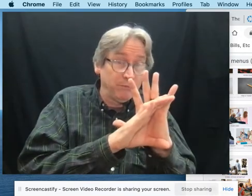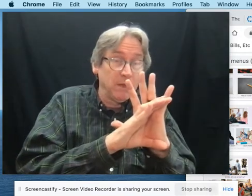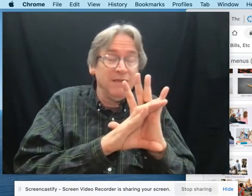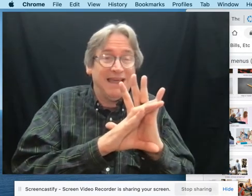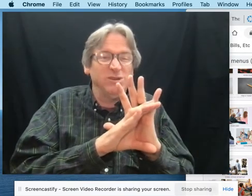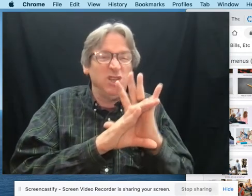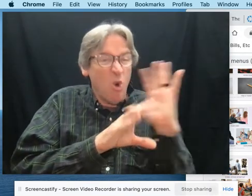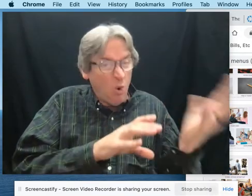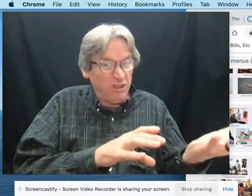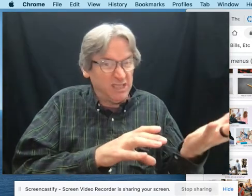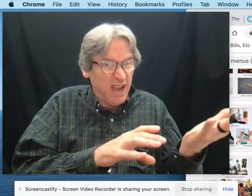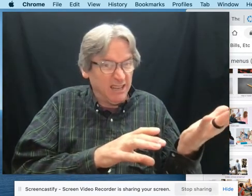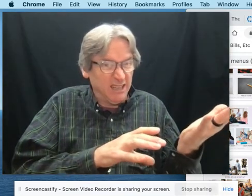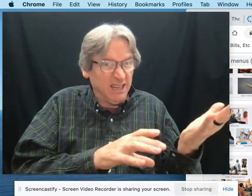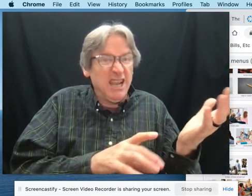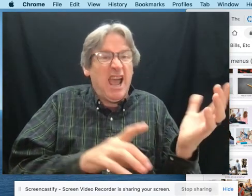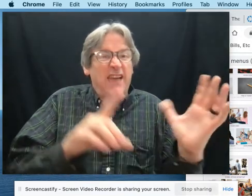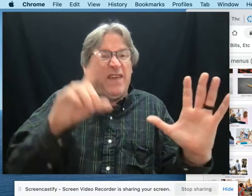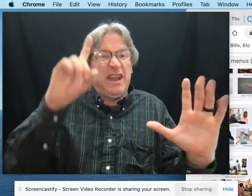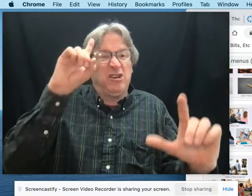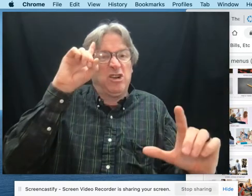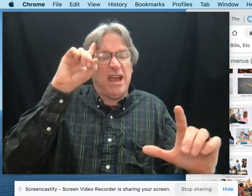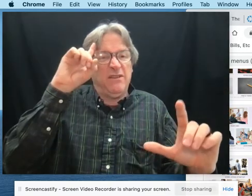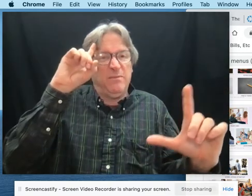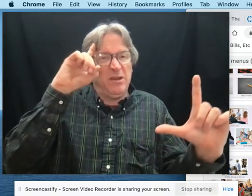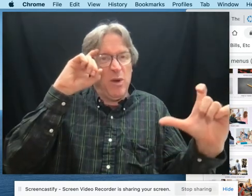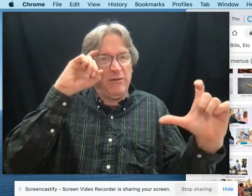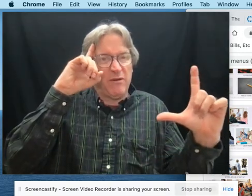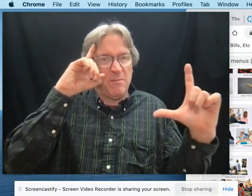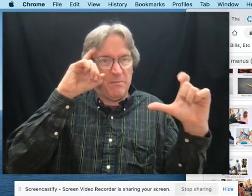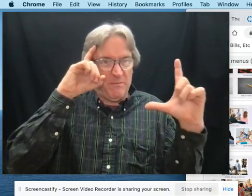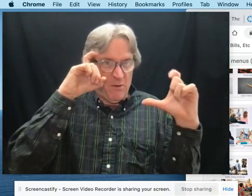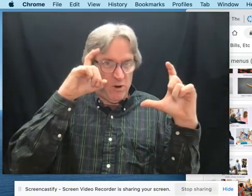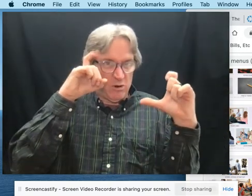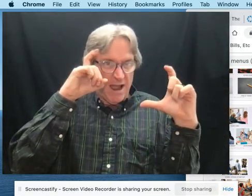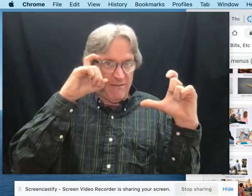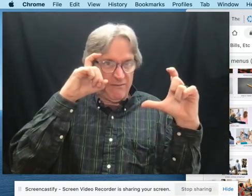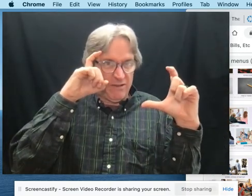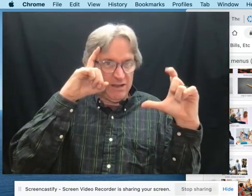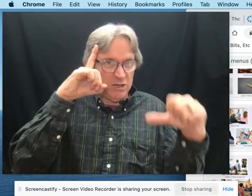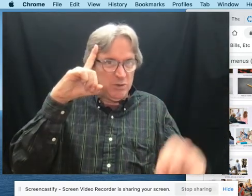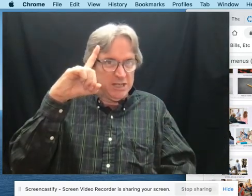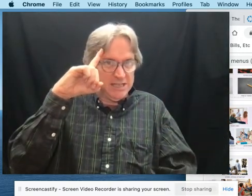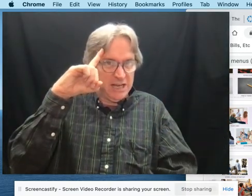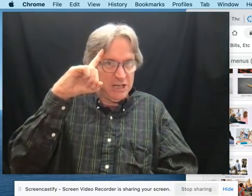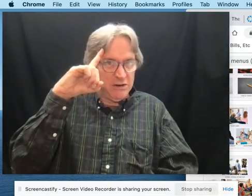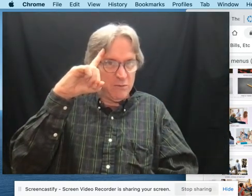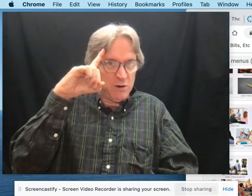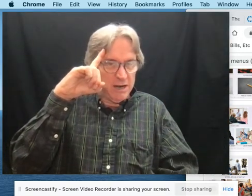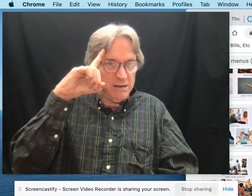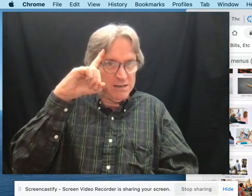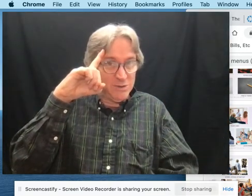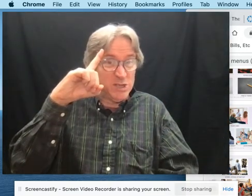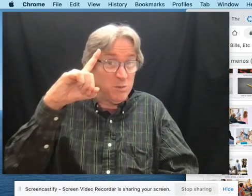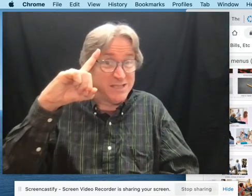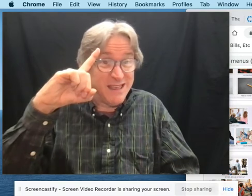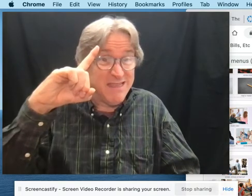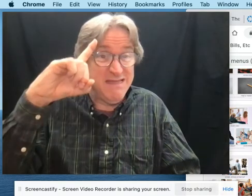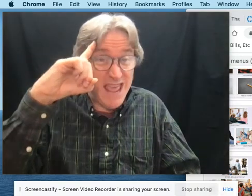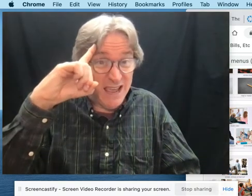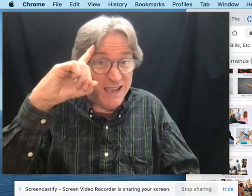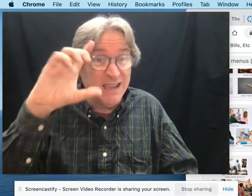boom. That was the old sign. And then it kind of went from photograph to just touching your forehead. So it's